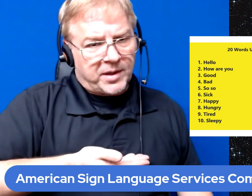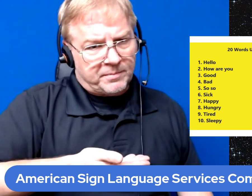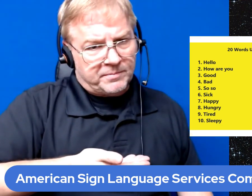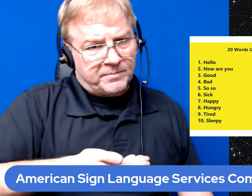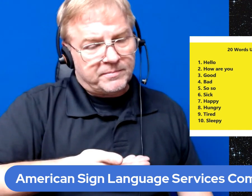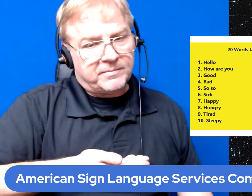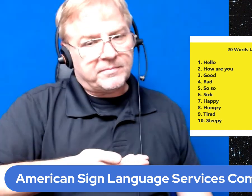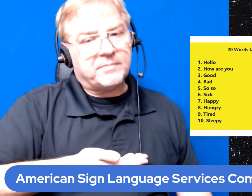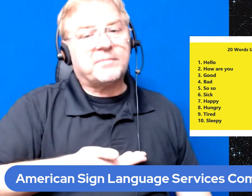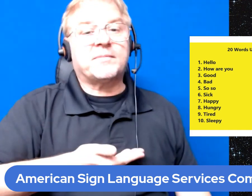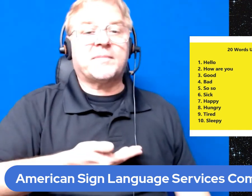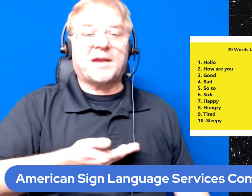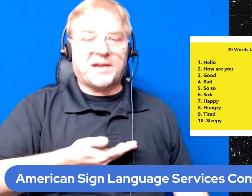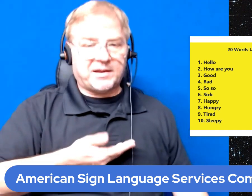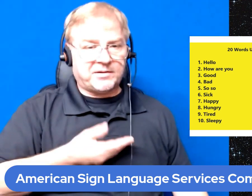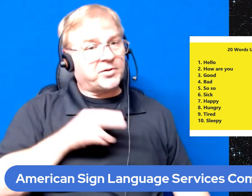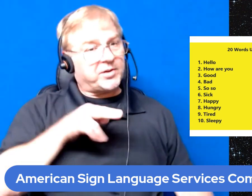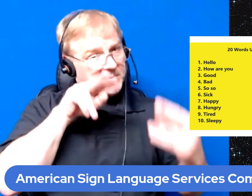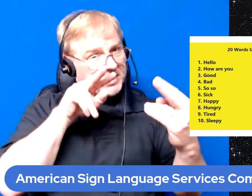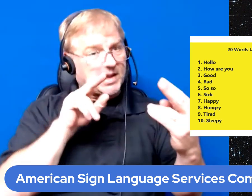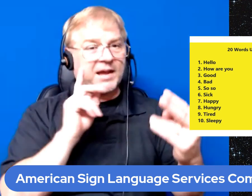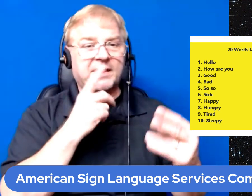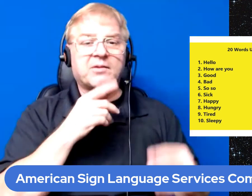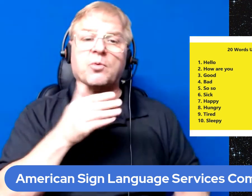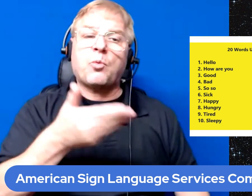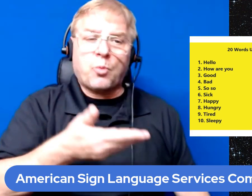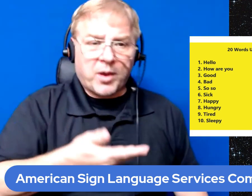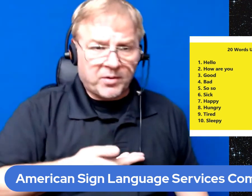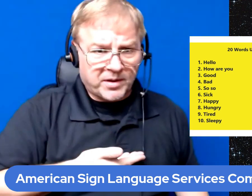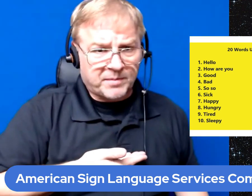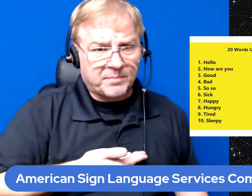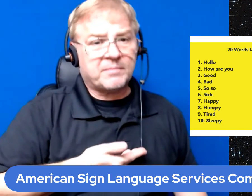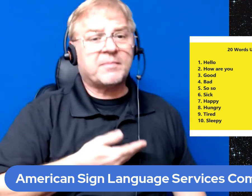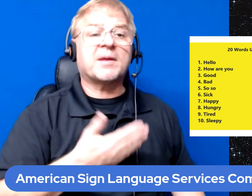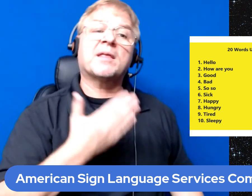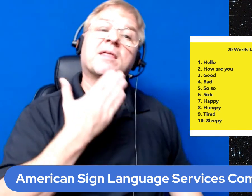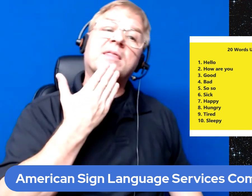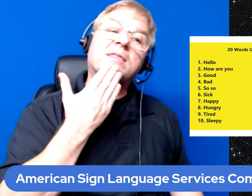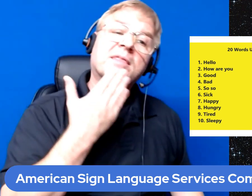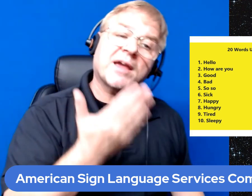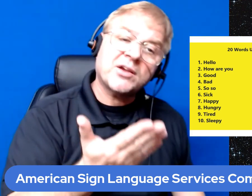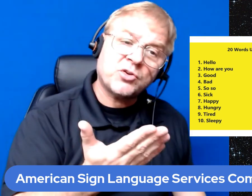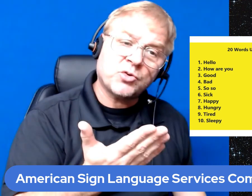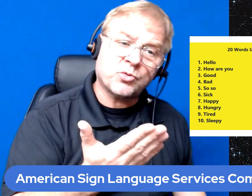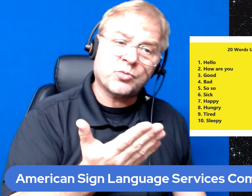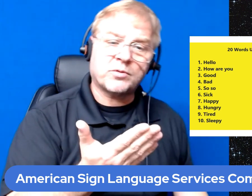Welcome. Again, looking him in the eye. Welcome. Thank you.